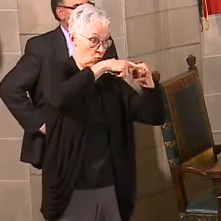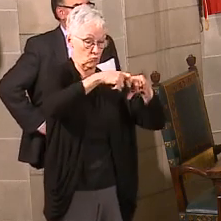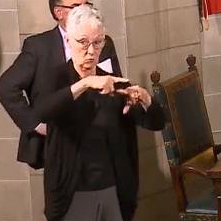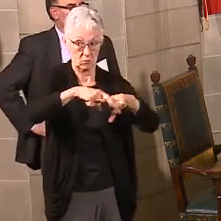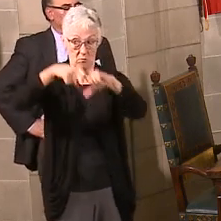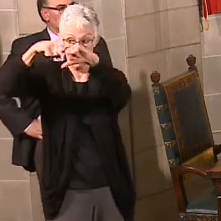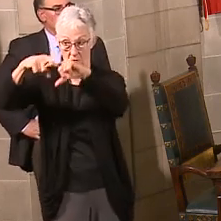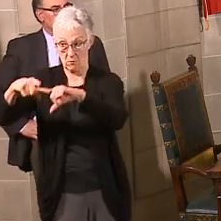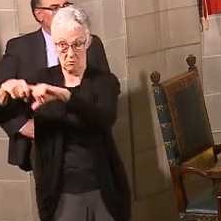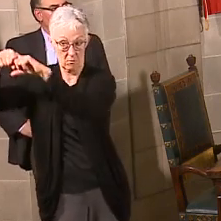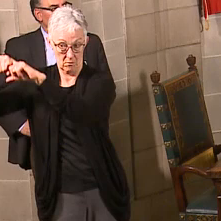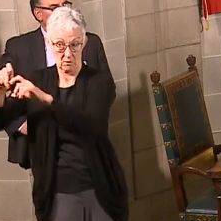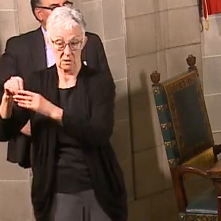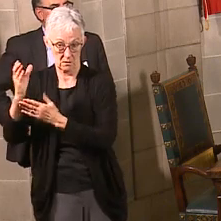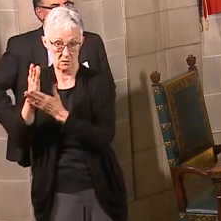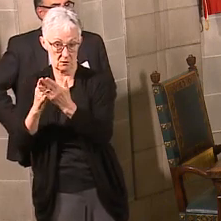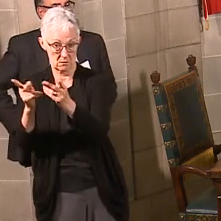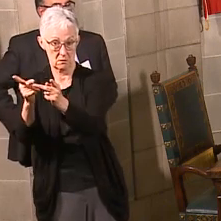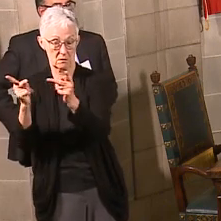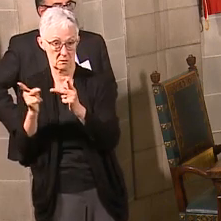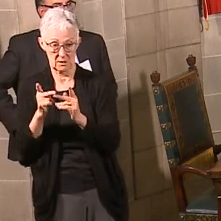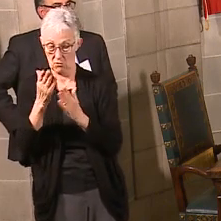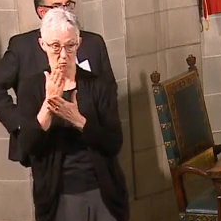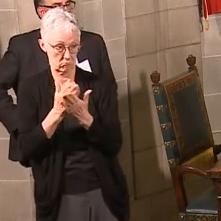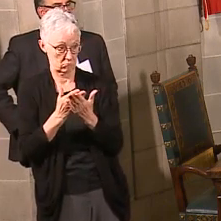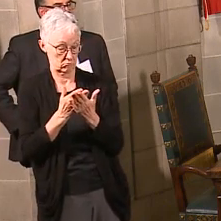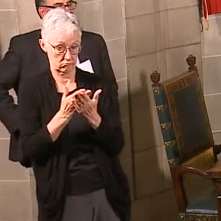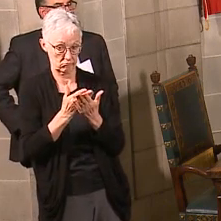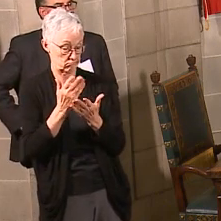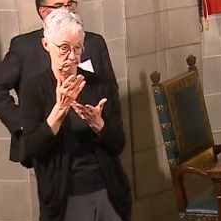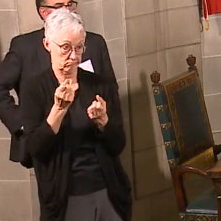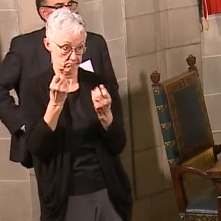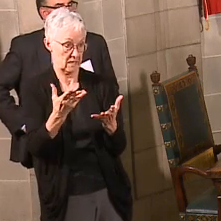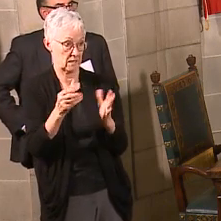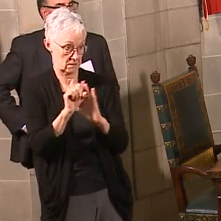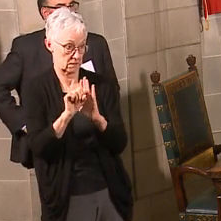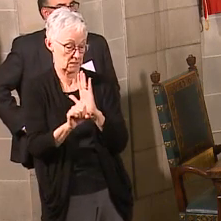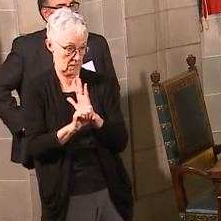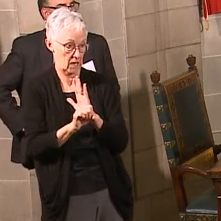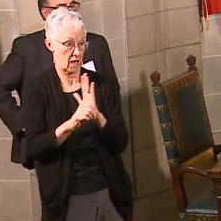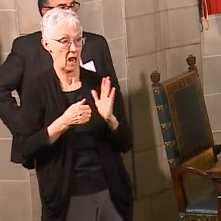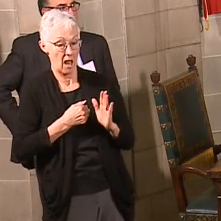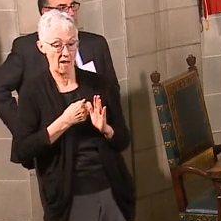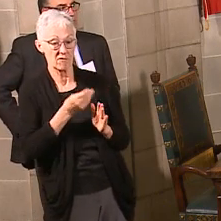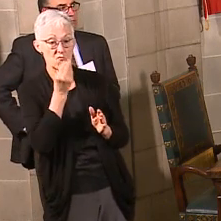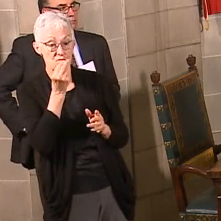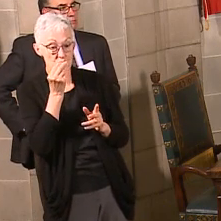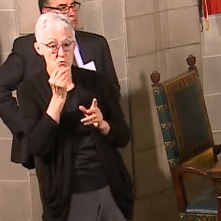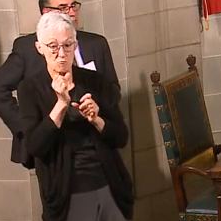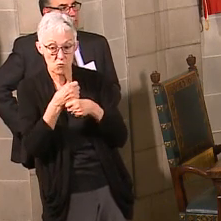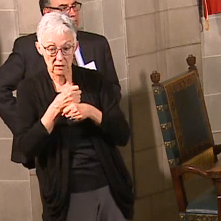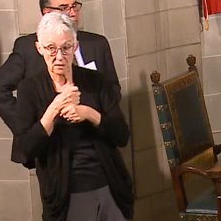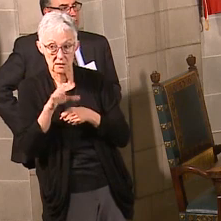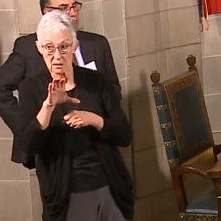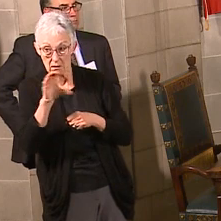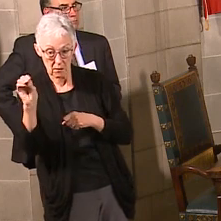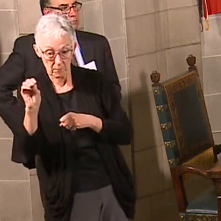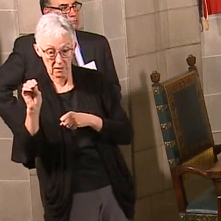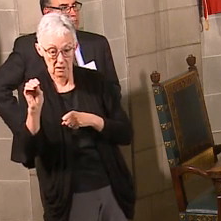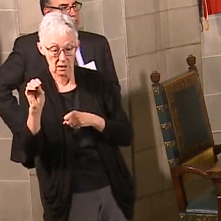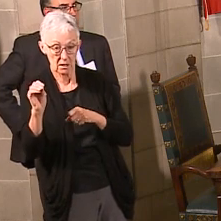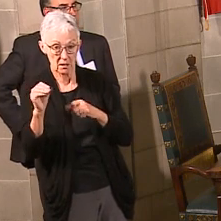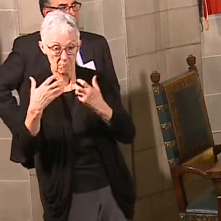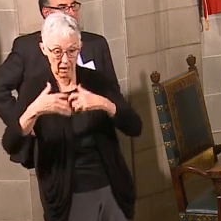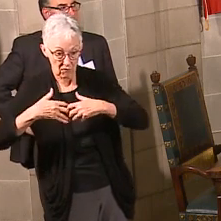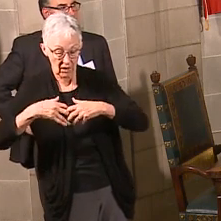a case unique to us. Just about every state that I know of that has food processing plants has cases where they've got outbreaks at those plants.